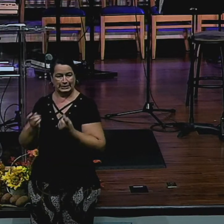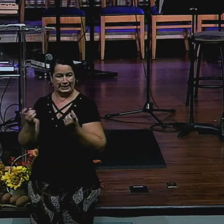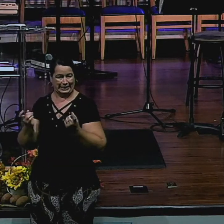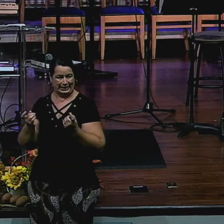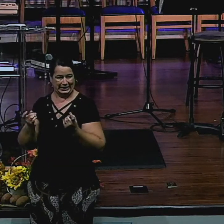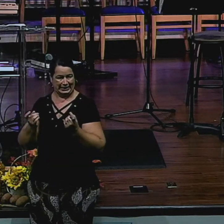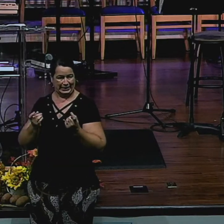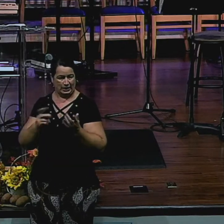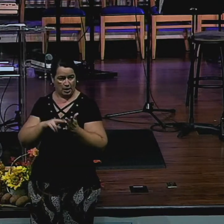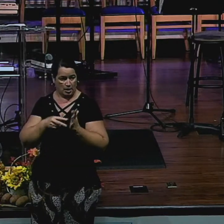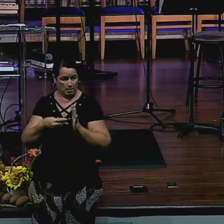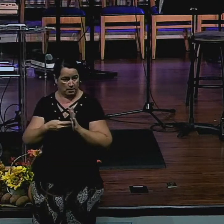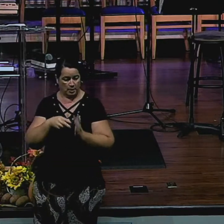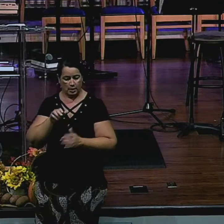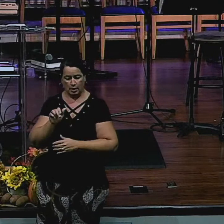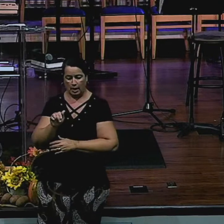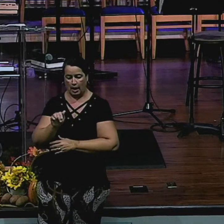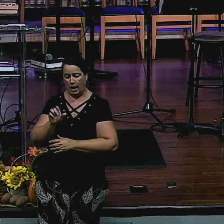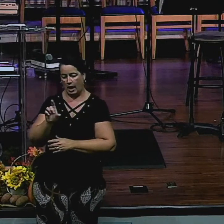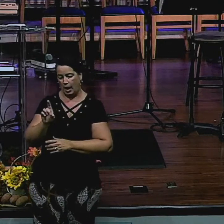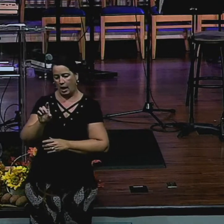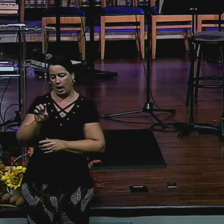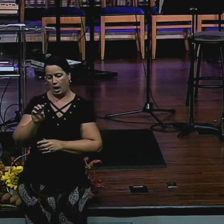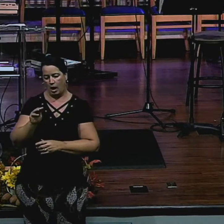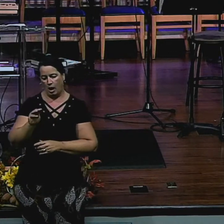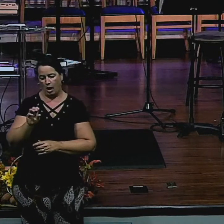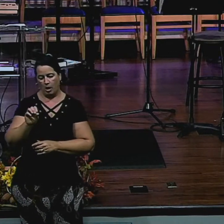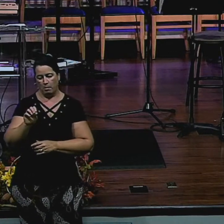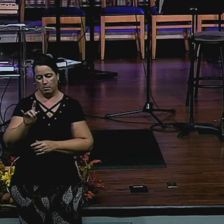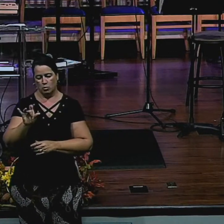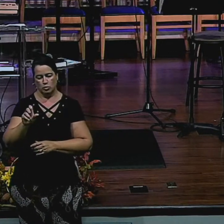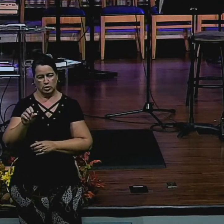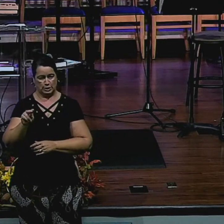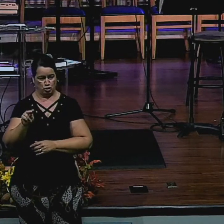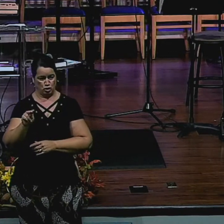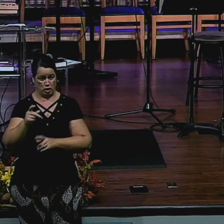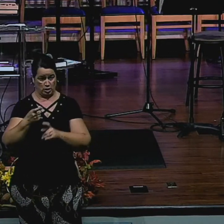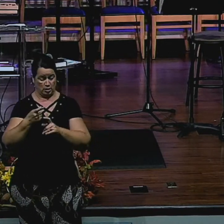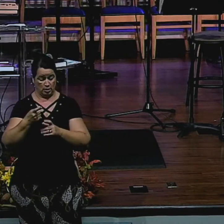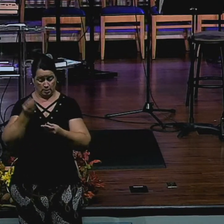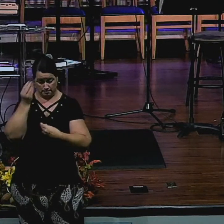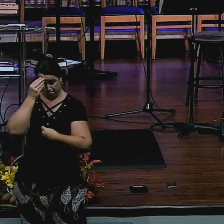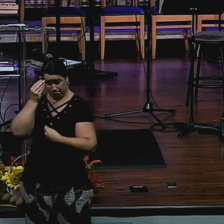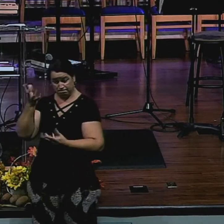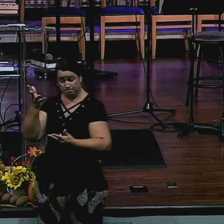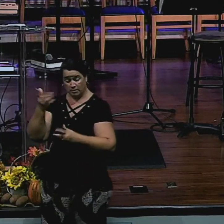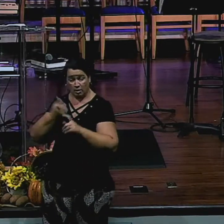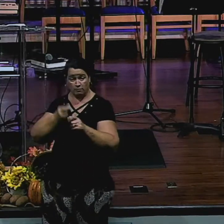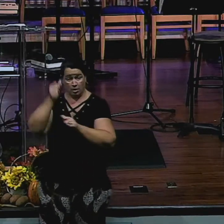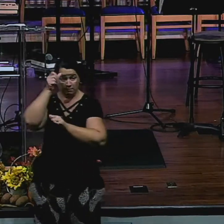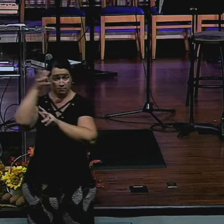admonition from our Father in heaven. It's an exhortation, it's an encouragement